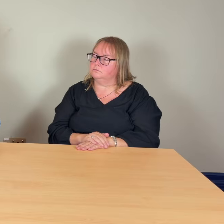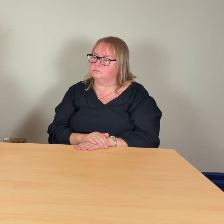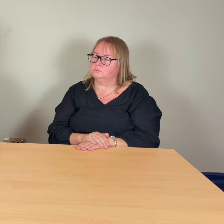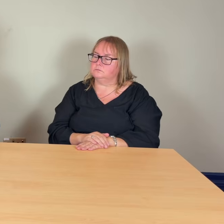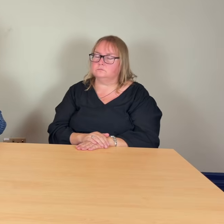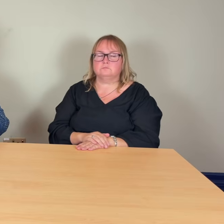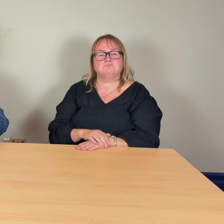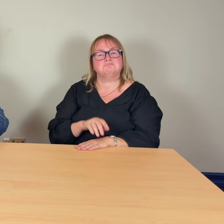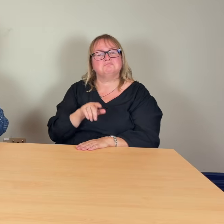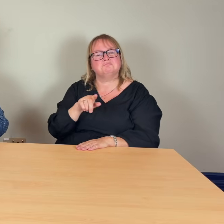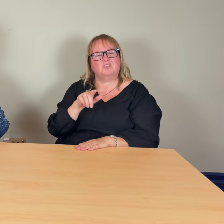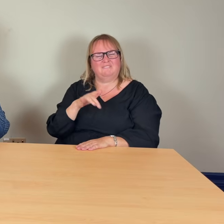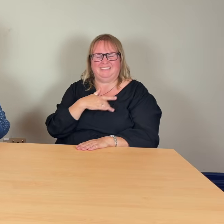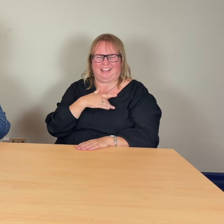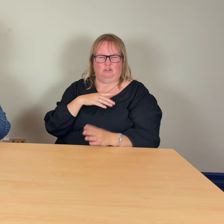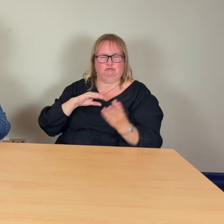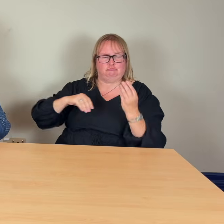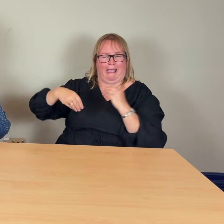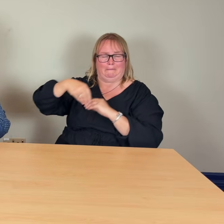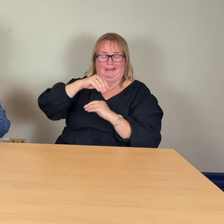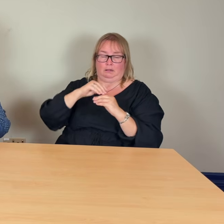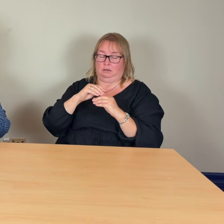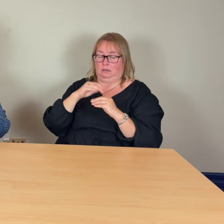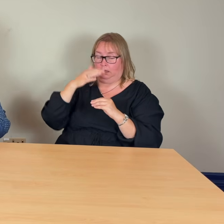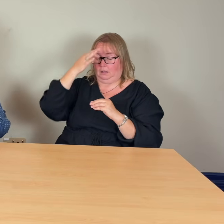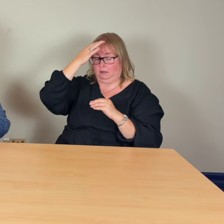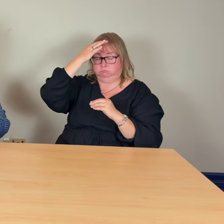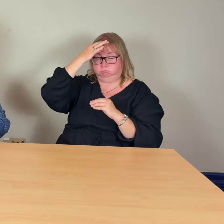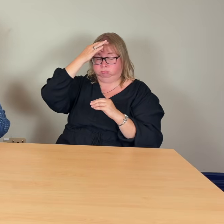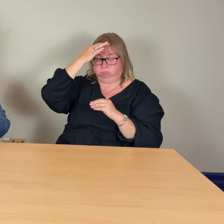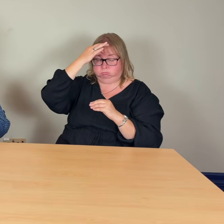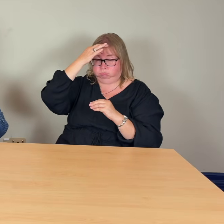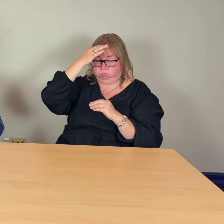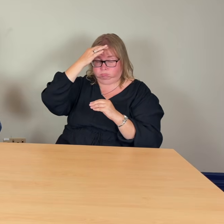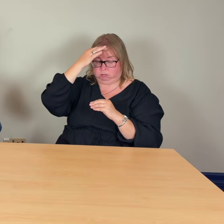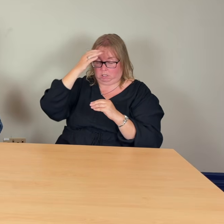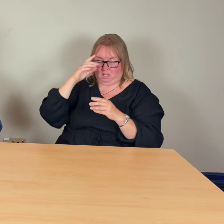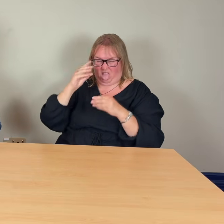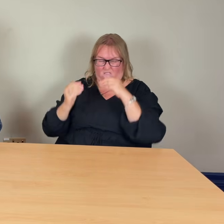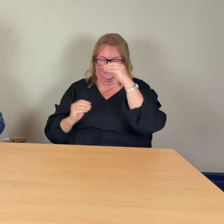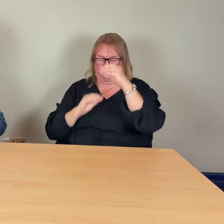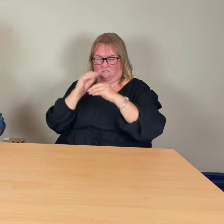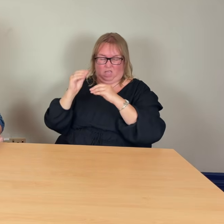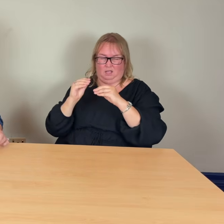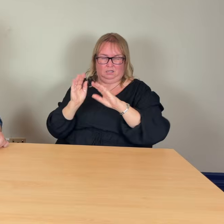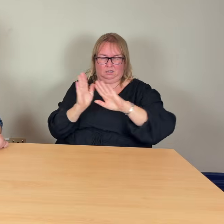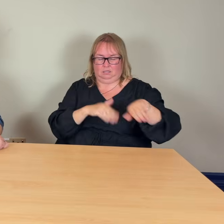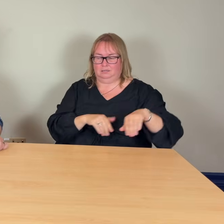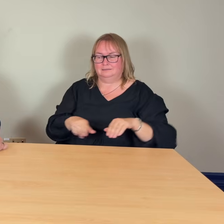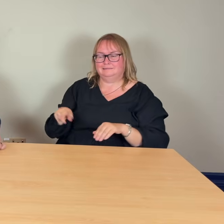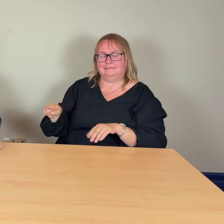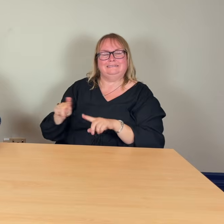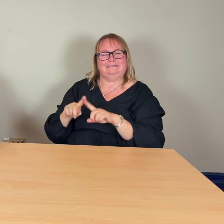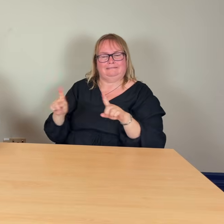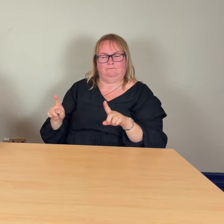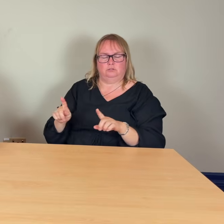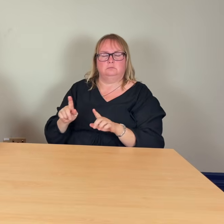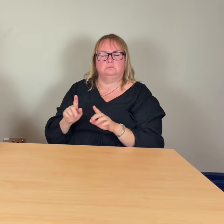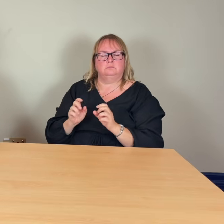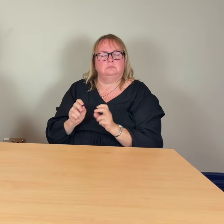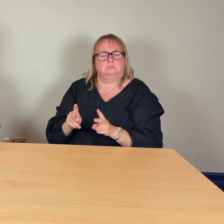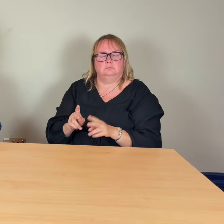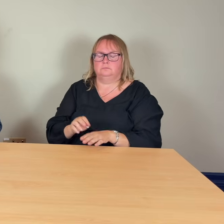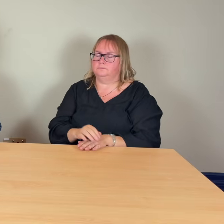If, like me, you find wrapping things around a little bit too fiddly, sometimes this can help.